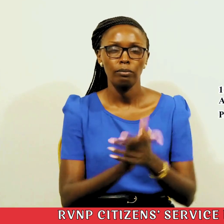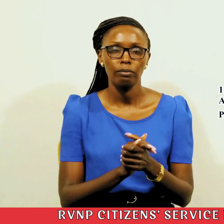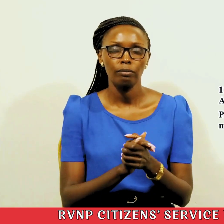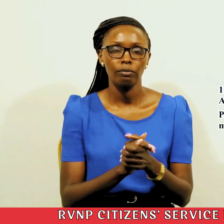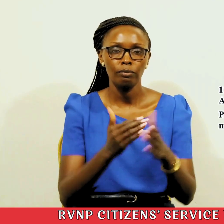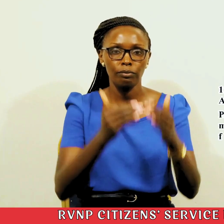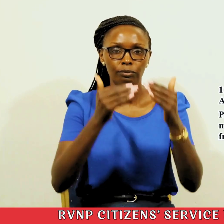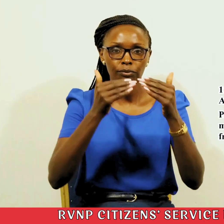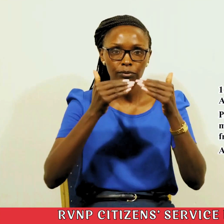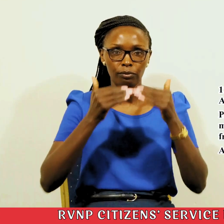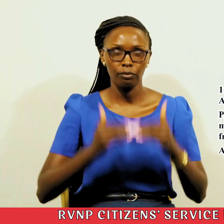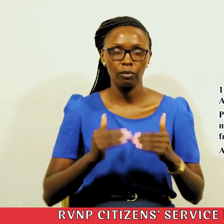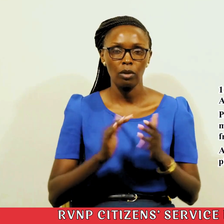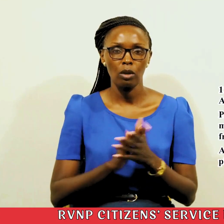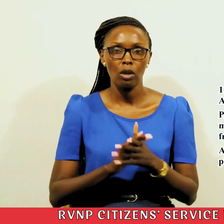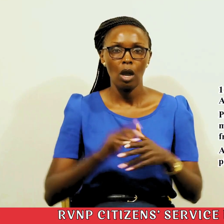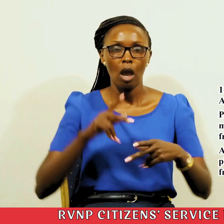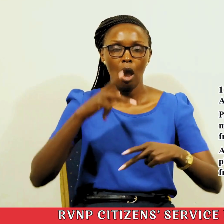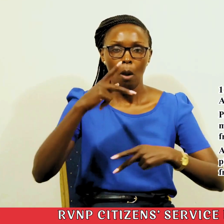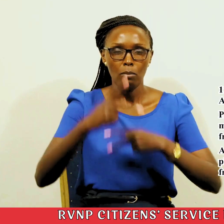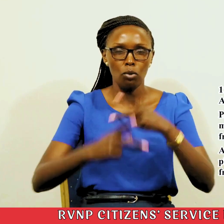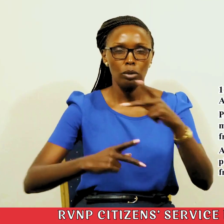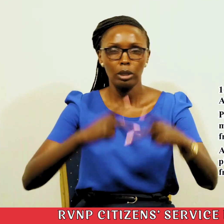Processing of industrial attachments.